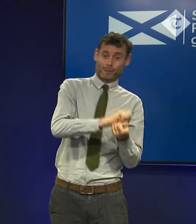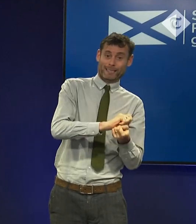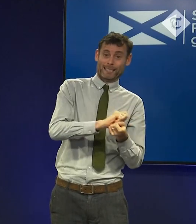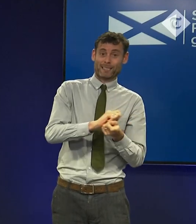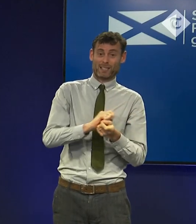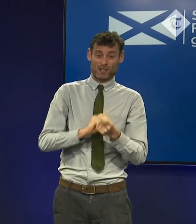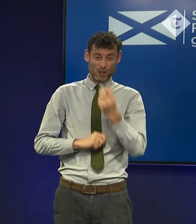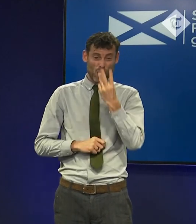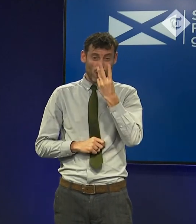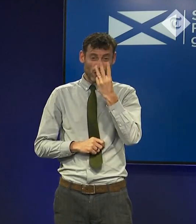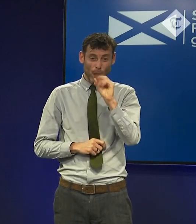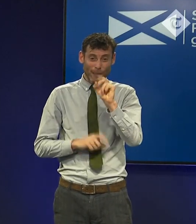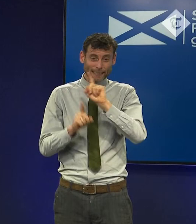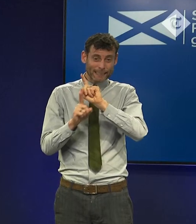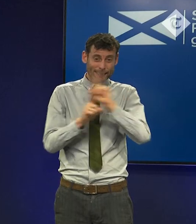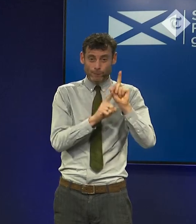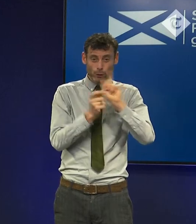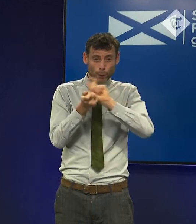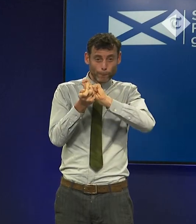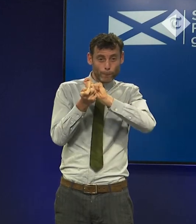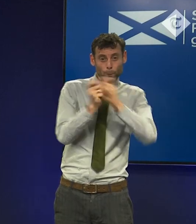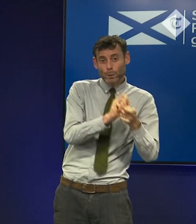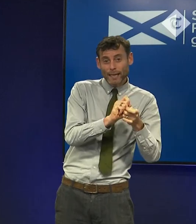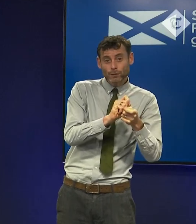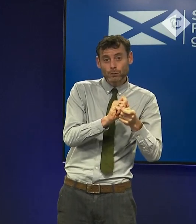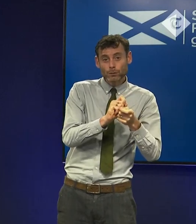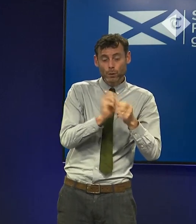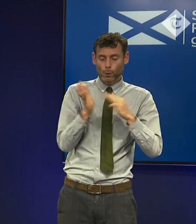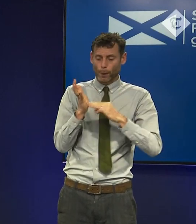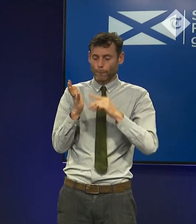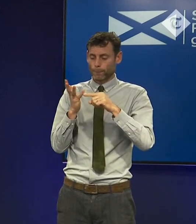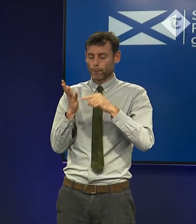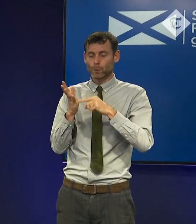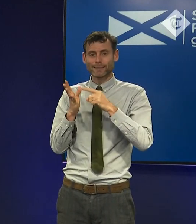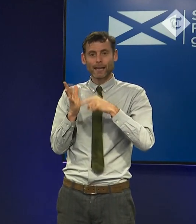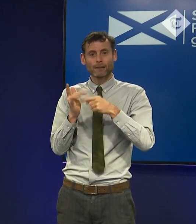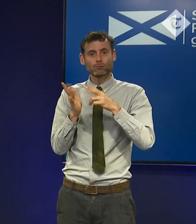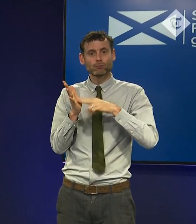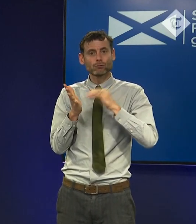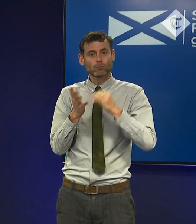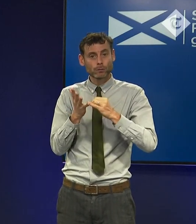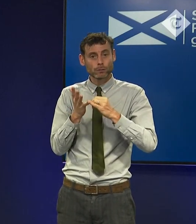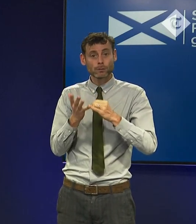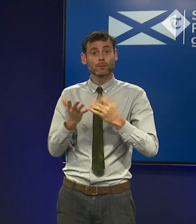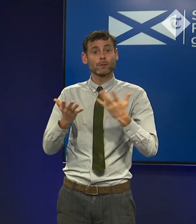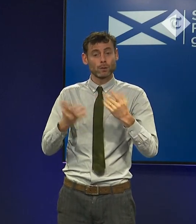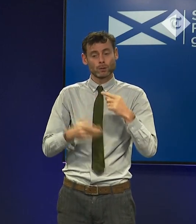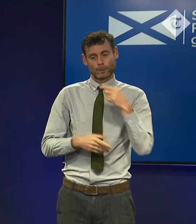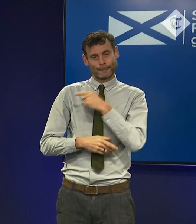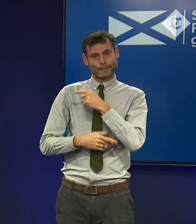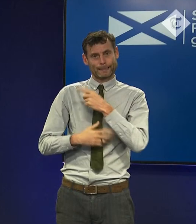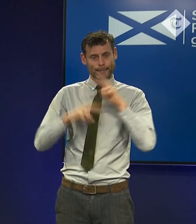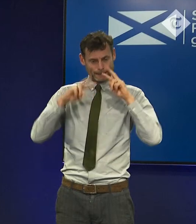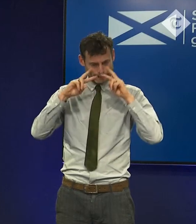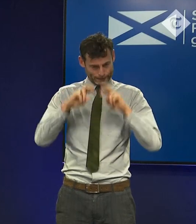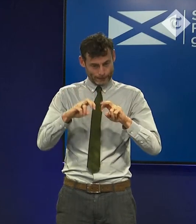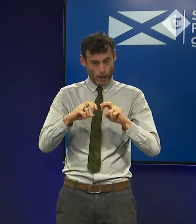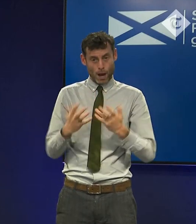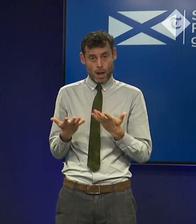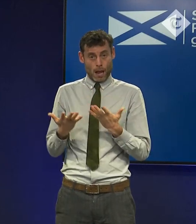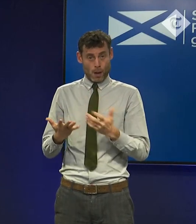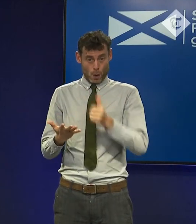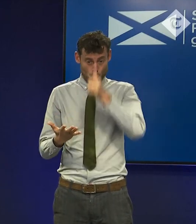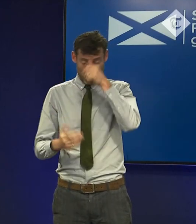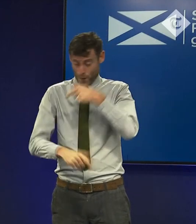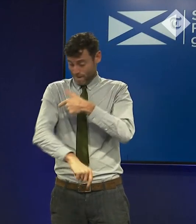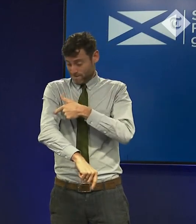30 mutations which are apparent there. Now, teams are already working to look at the existing vaccines on